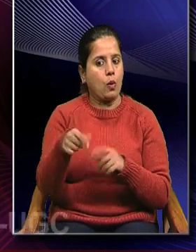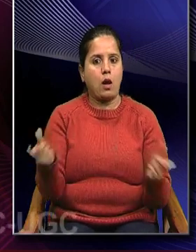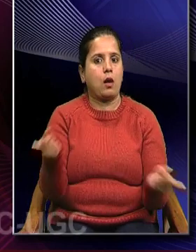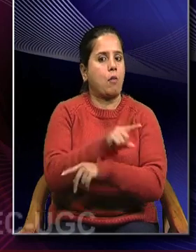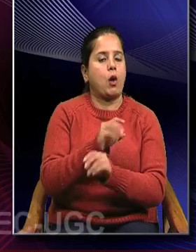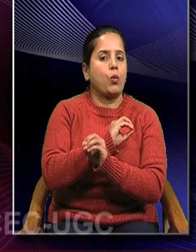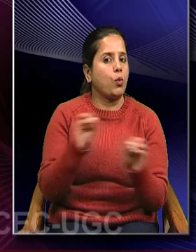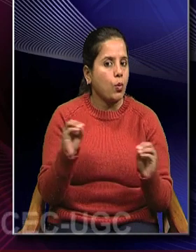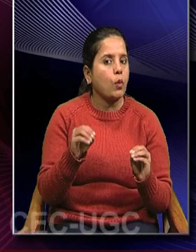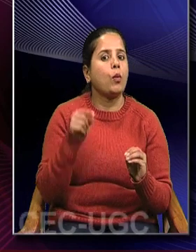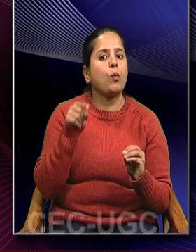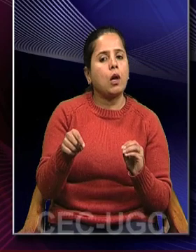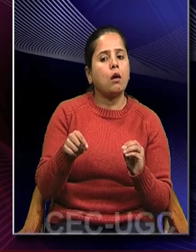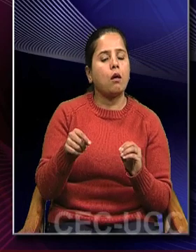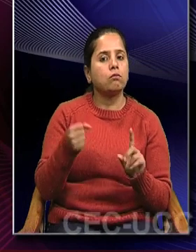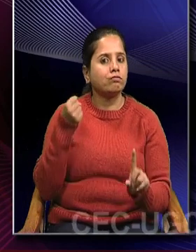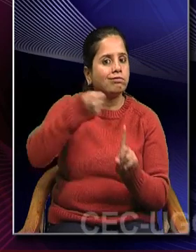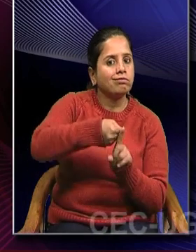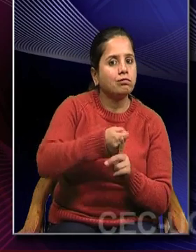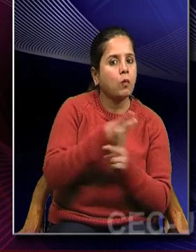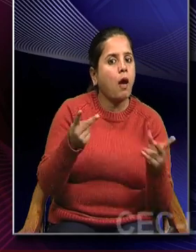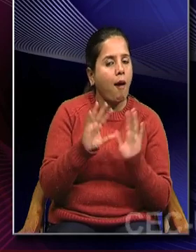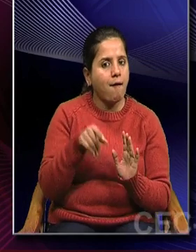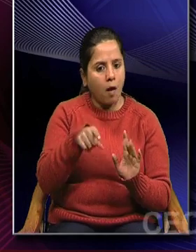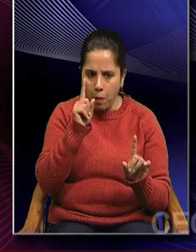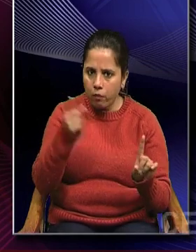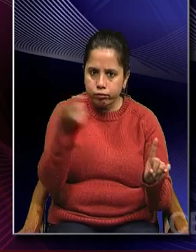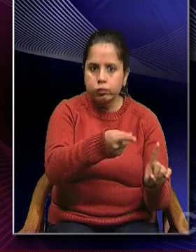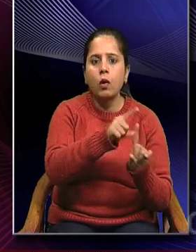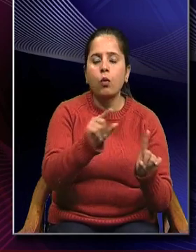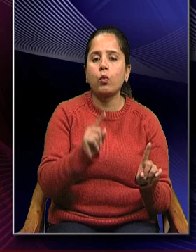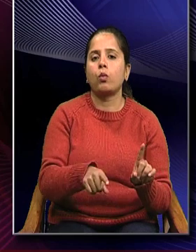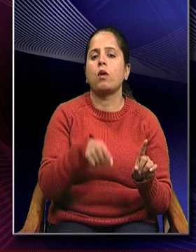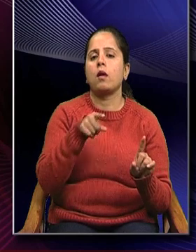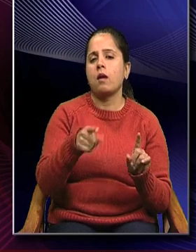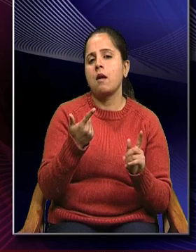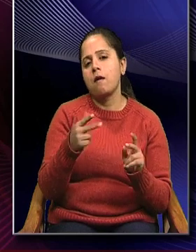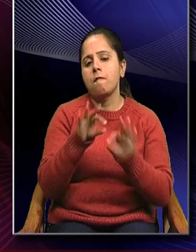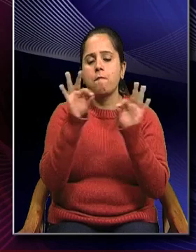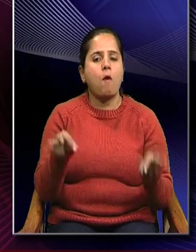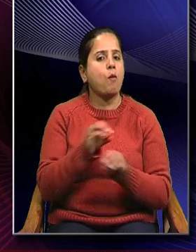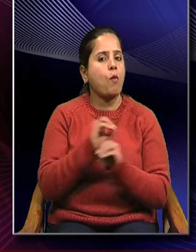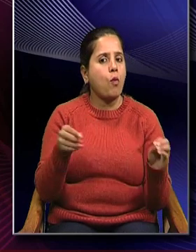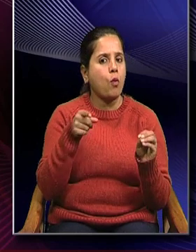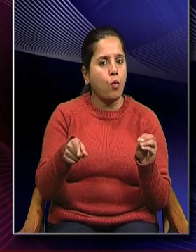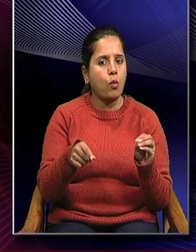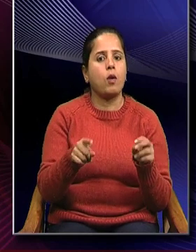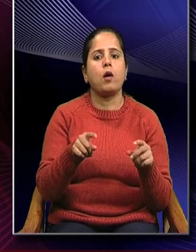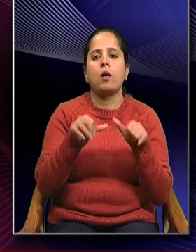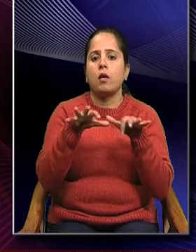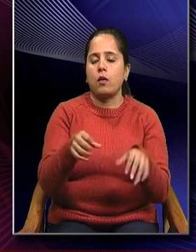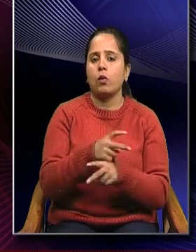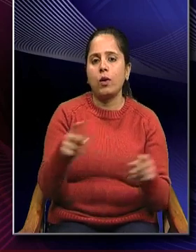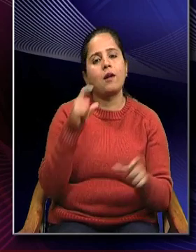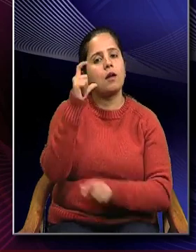other, it was superimposed on it. And the informal empire of trade and finance was added to the empire of